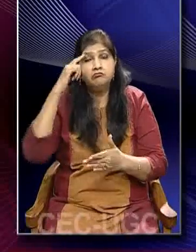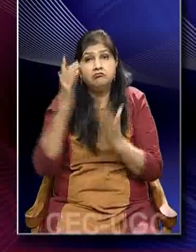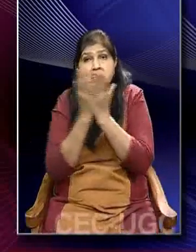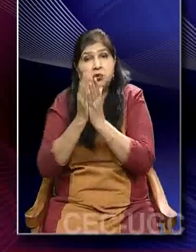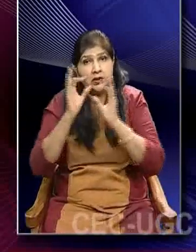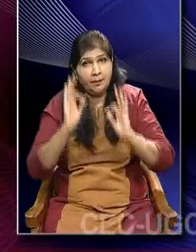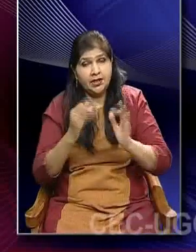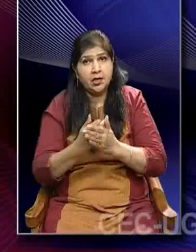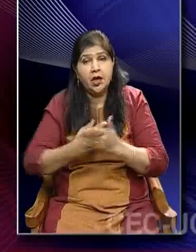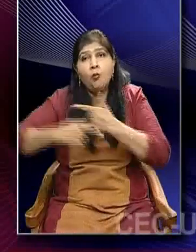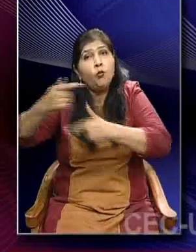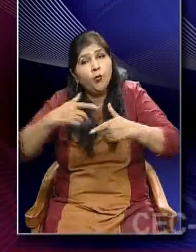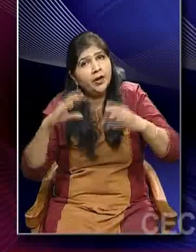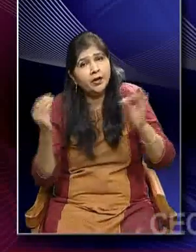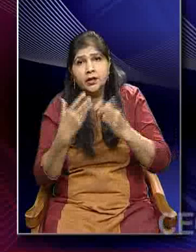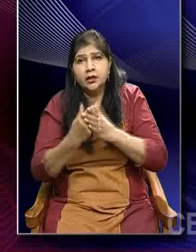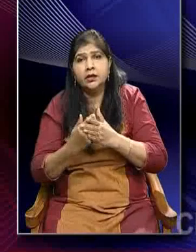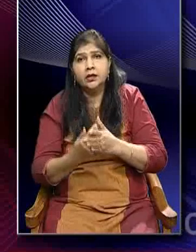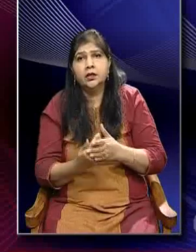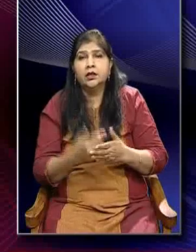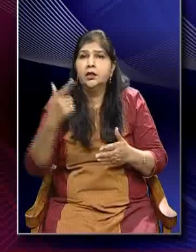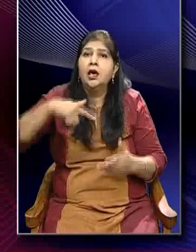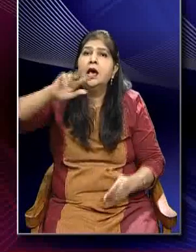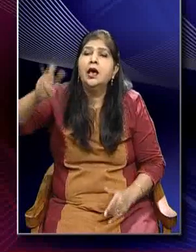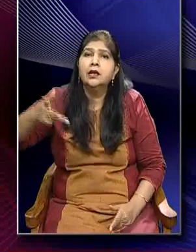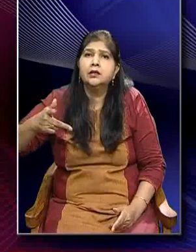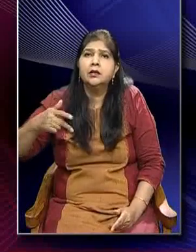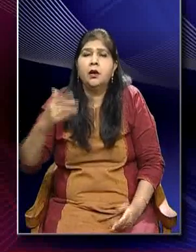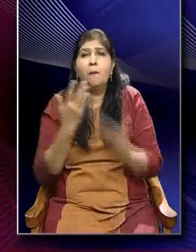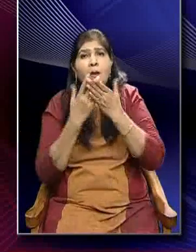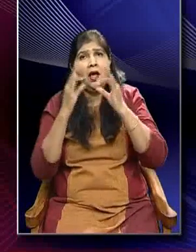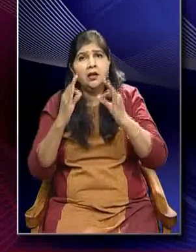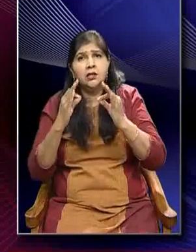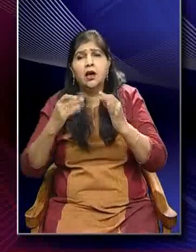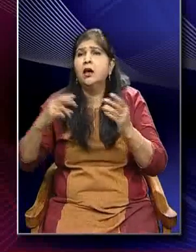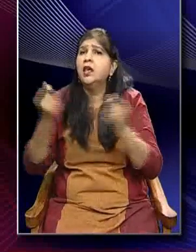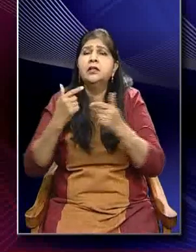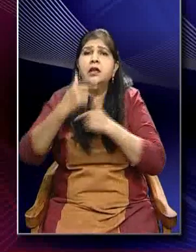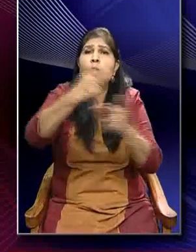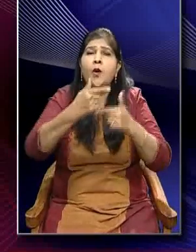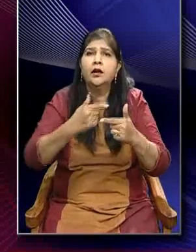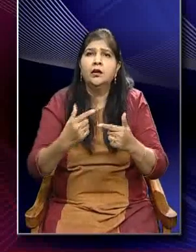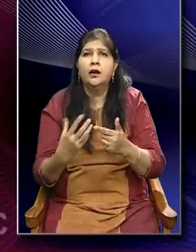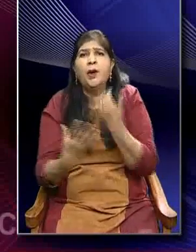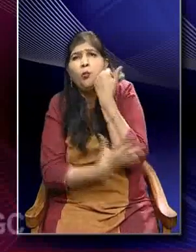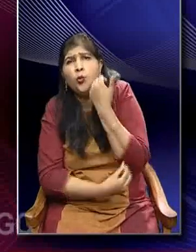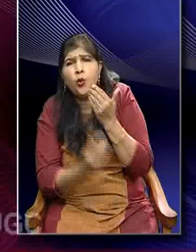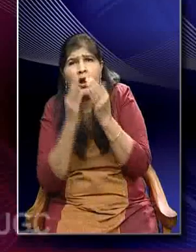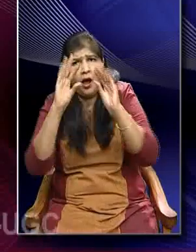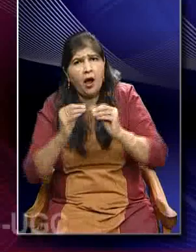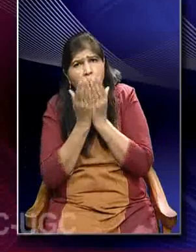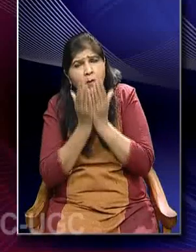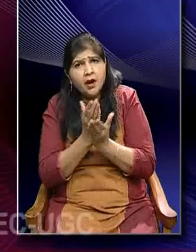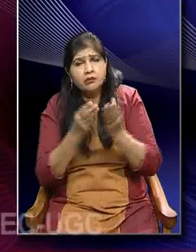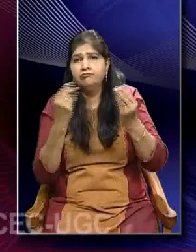of mobility as compared to less skilled ones. That